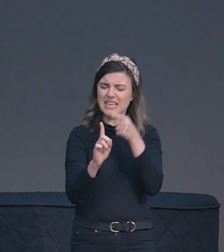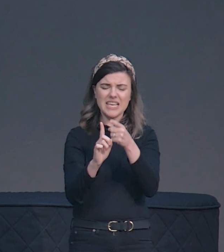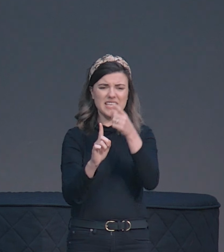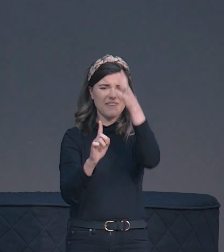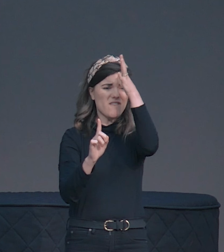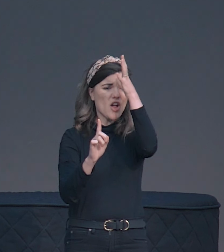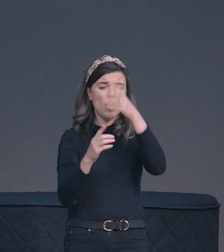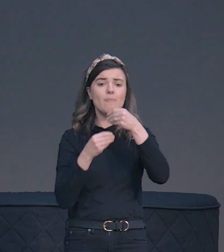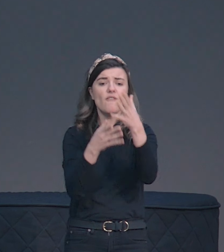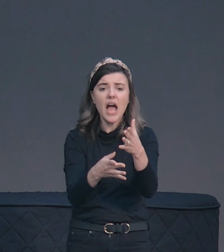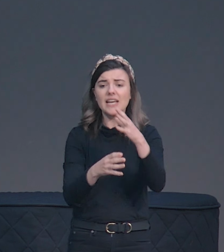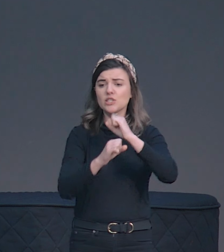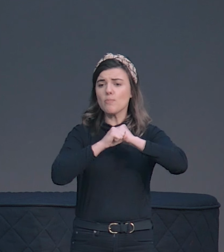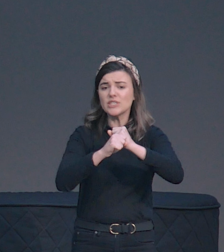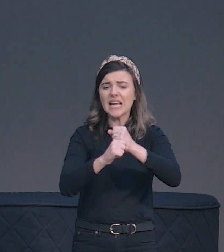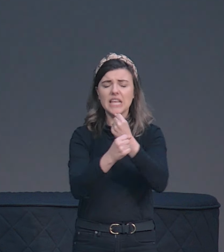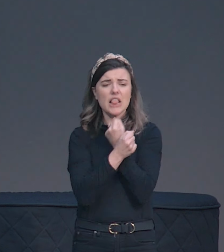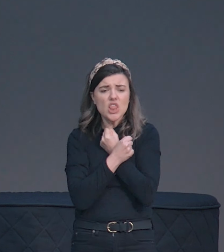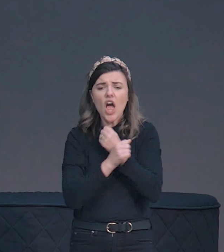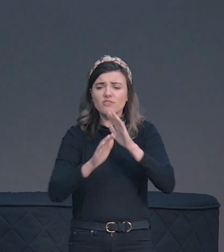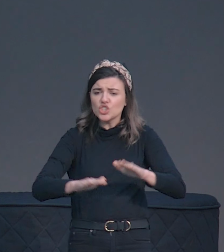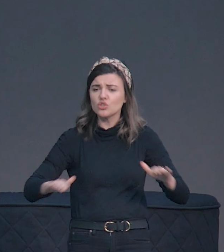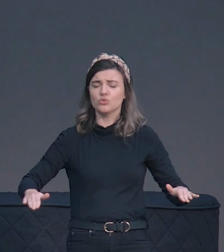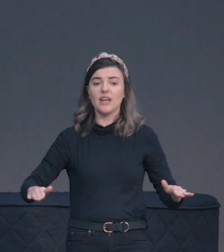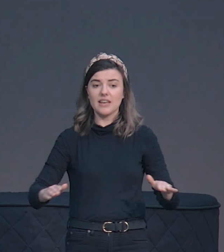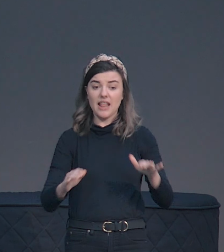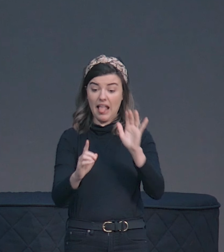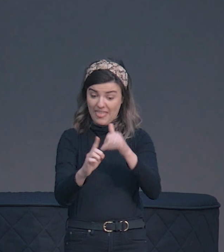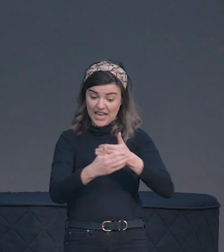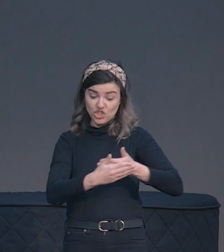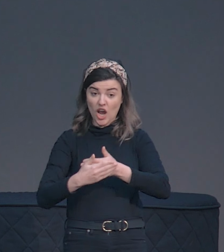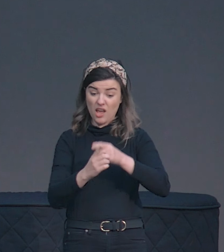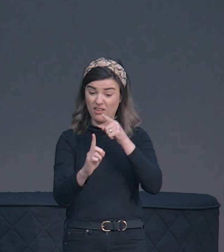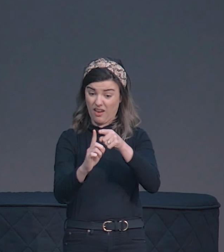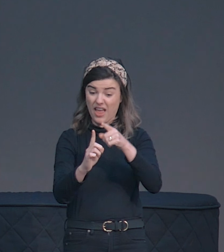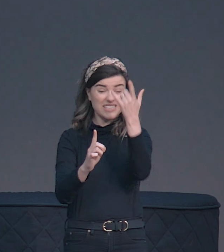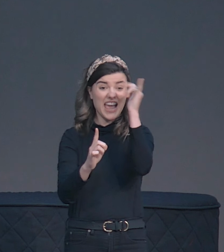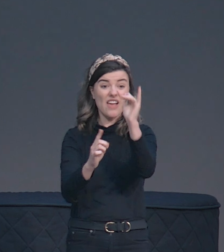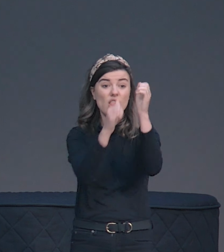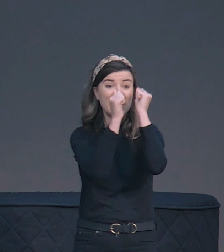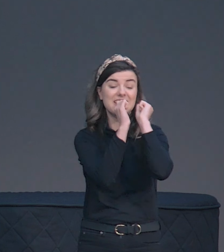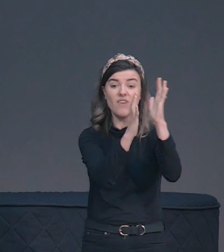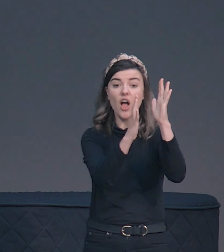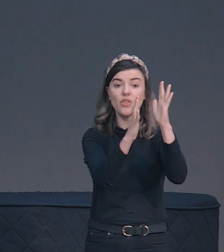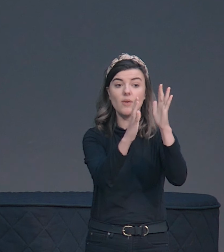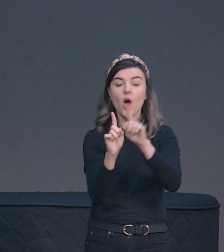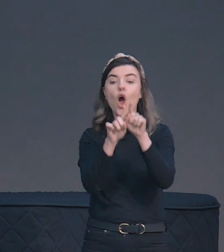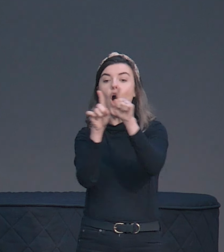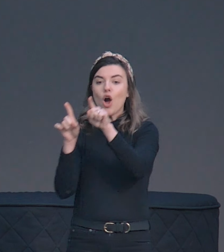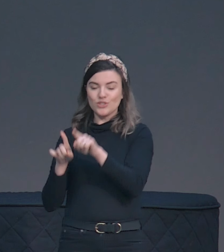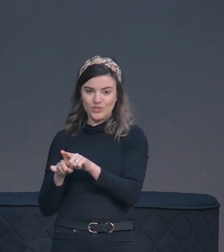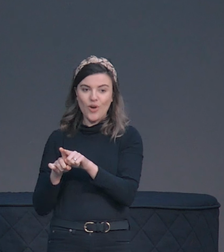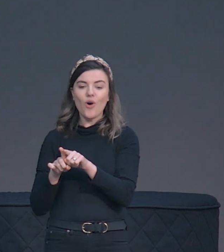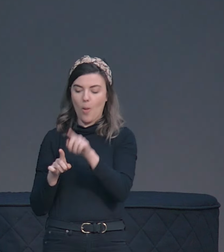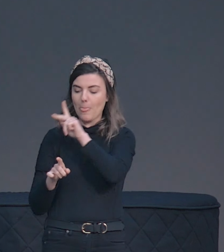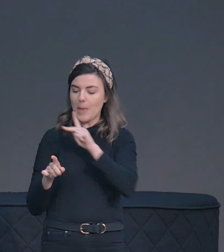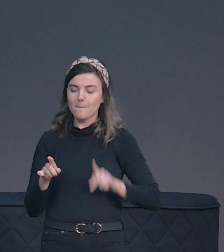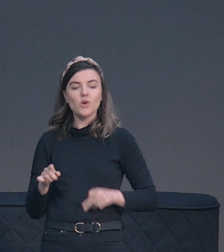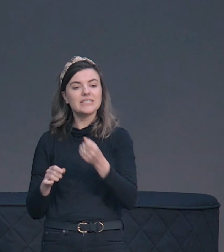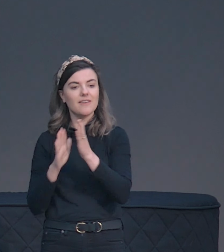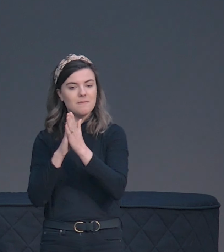protects and loves his children this child is the everlasting father but he is also the prince